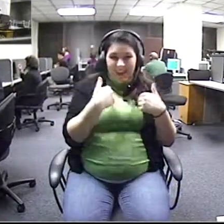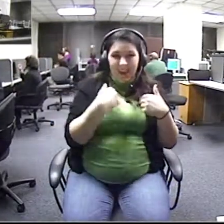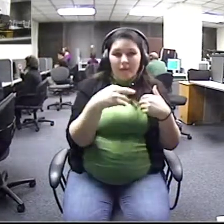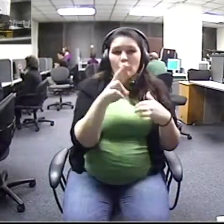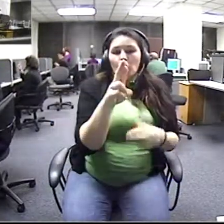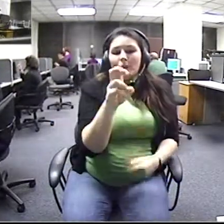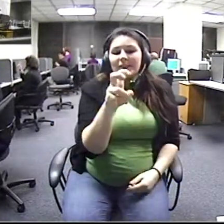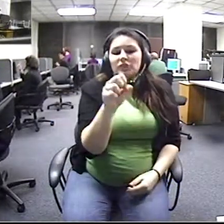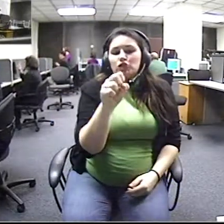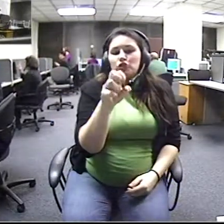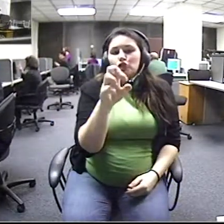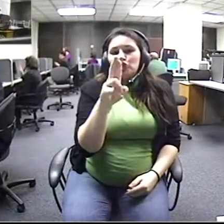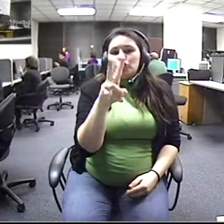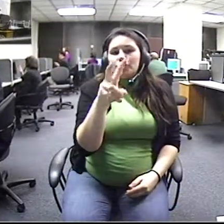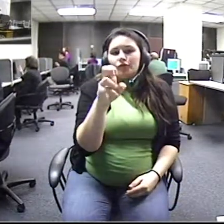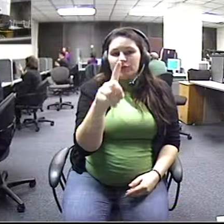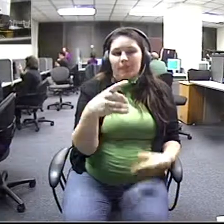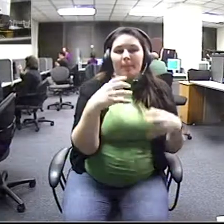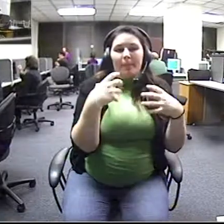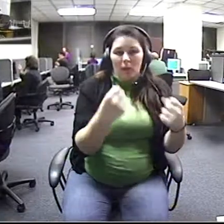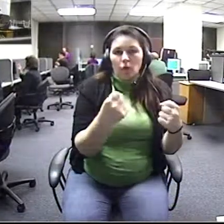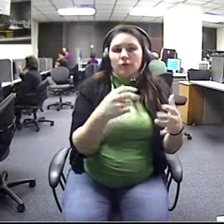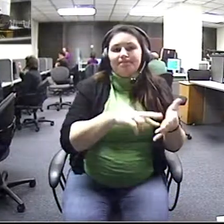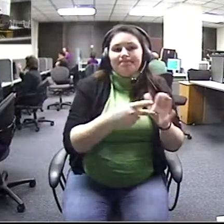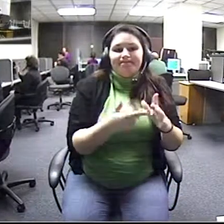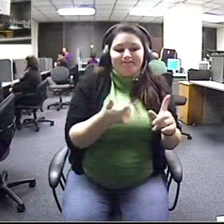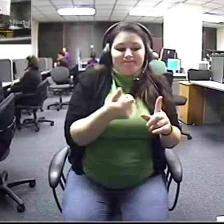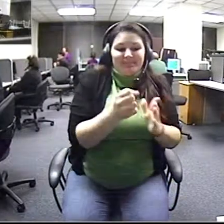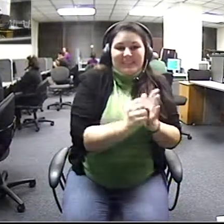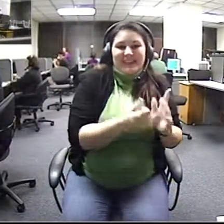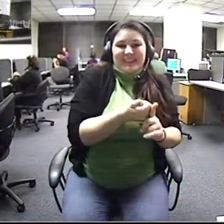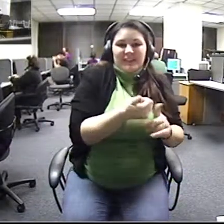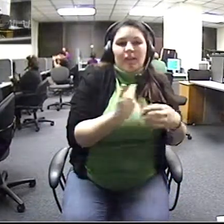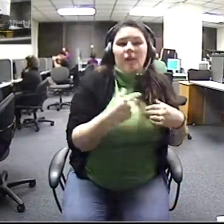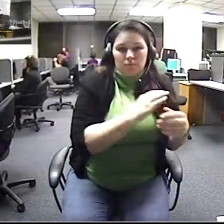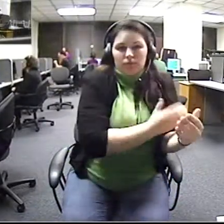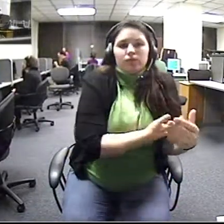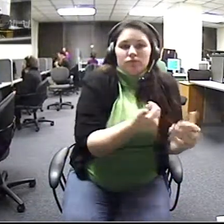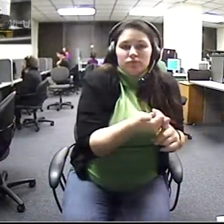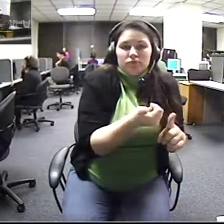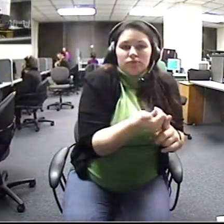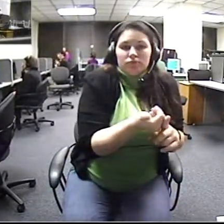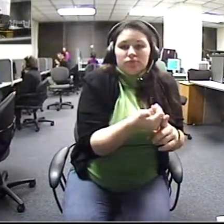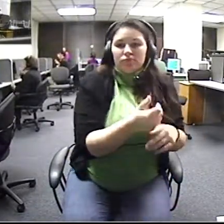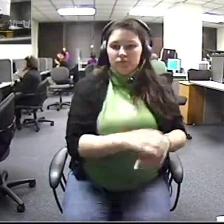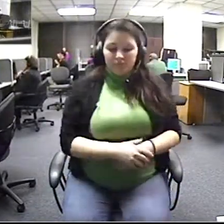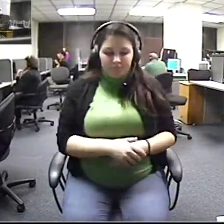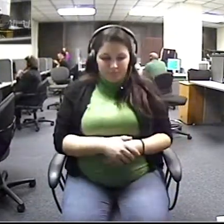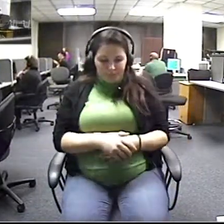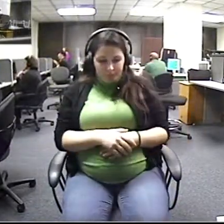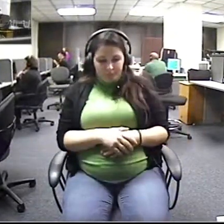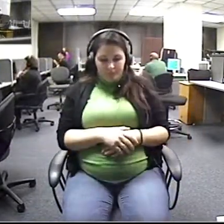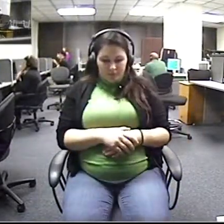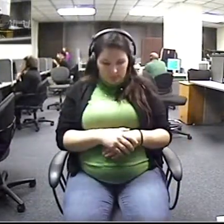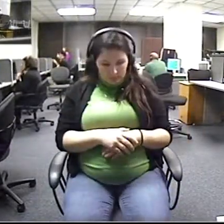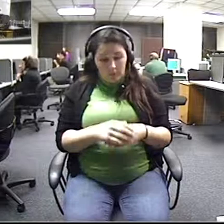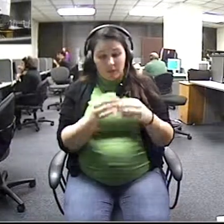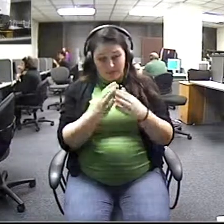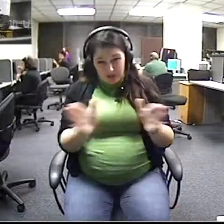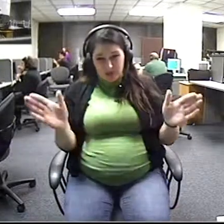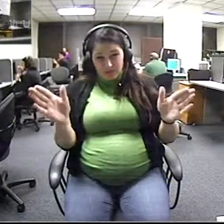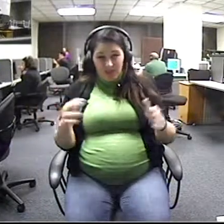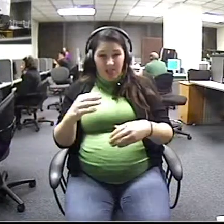powers. In general, the national government was to be responsible for matters affecting the whole nation, and the states